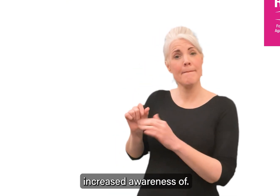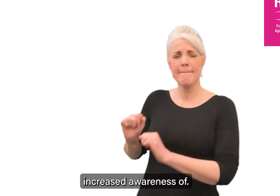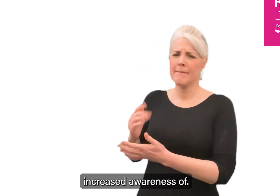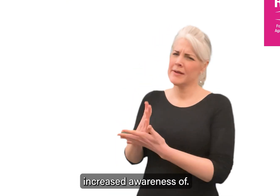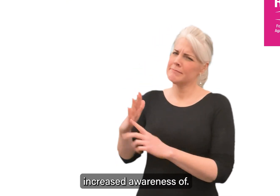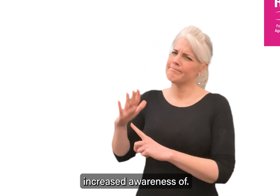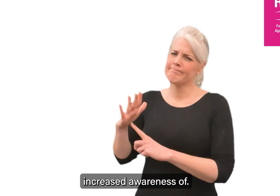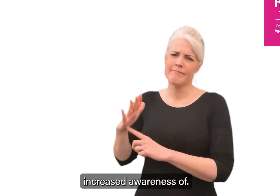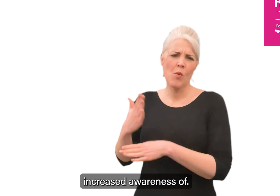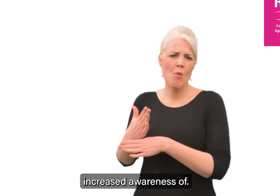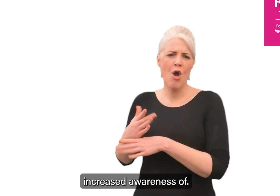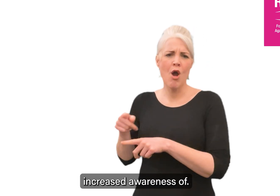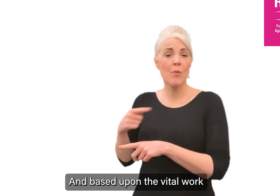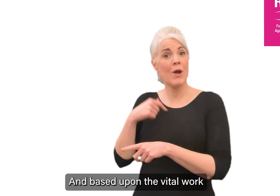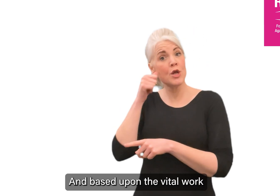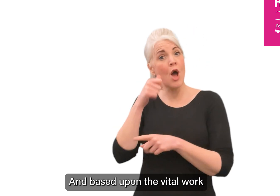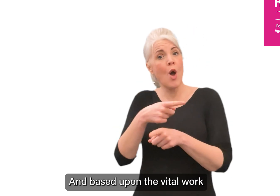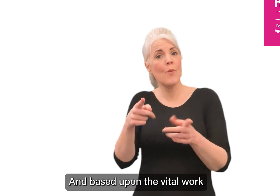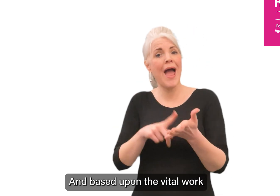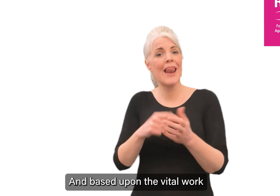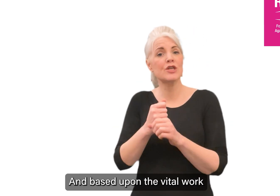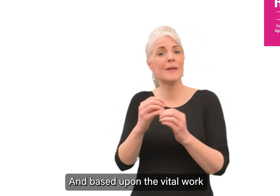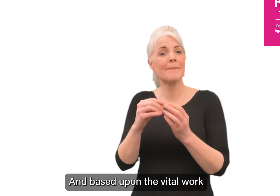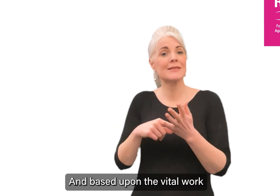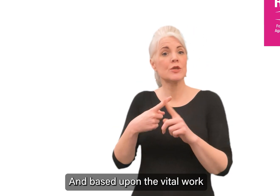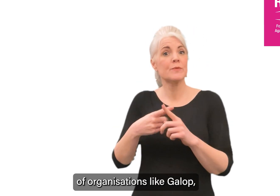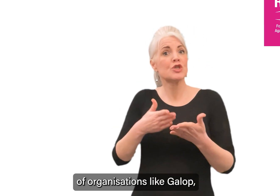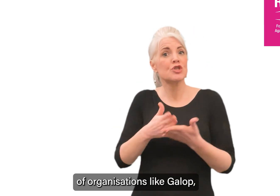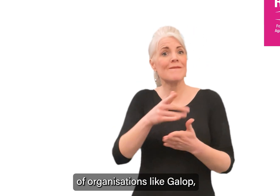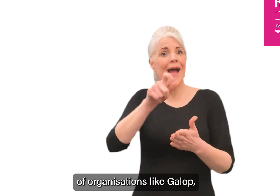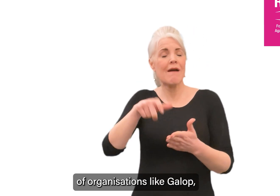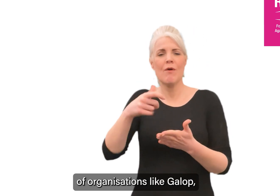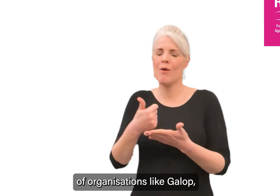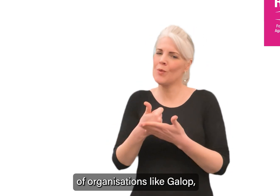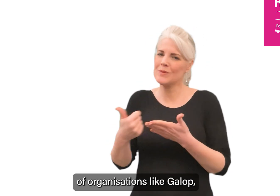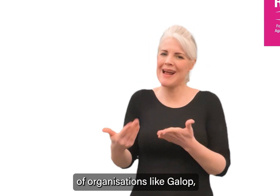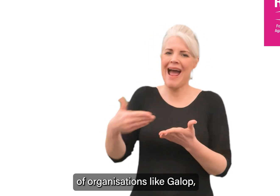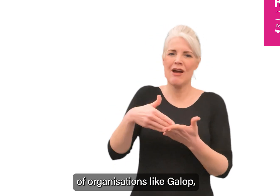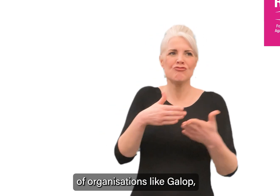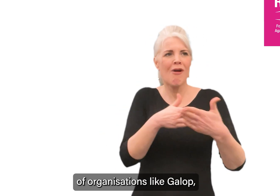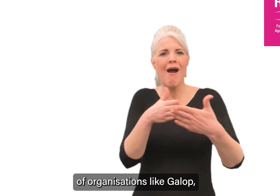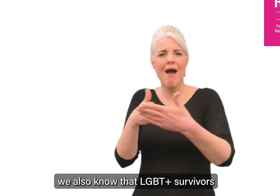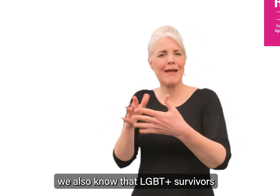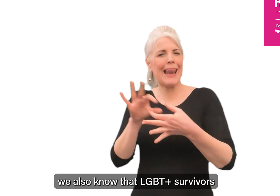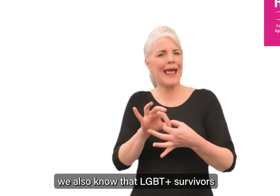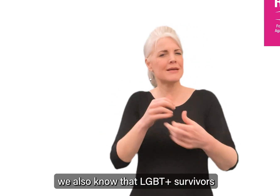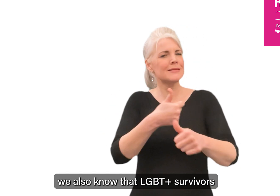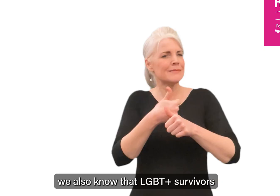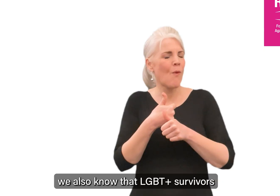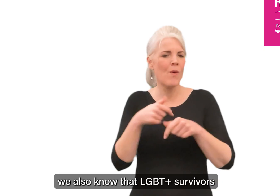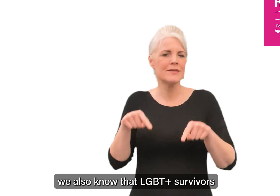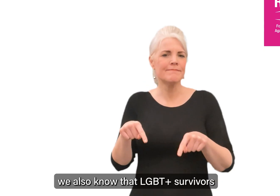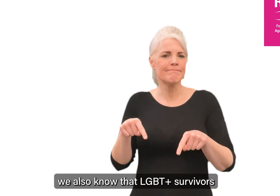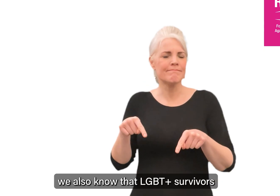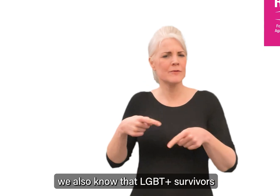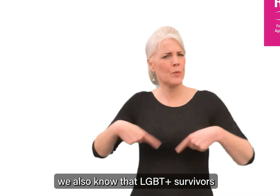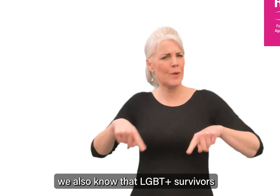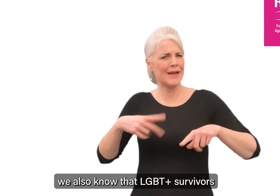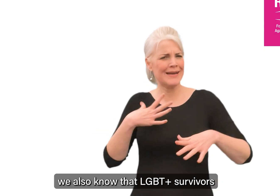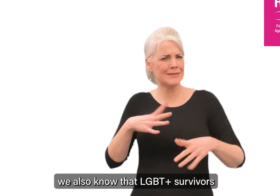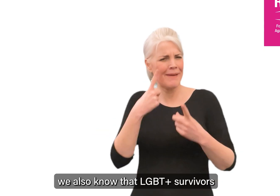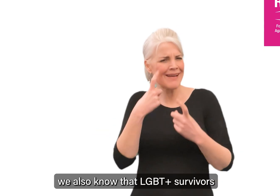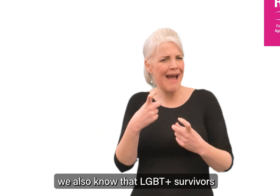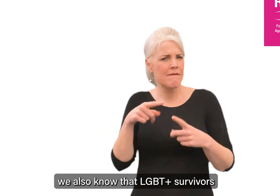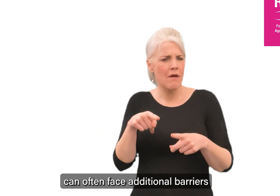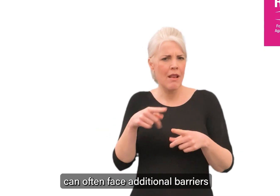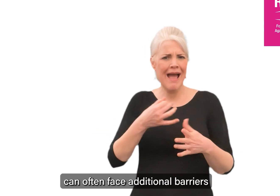increased awareness of. And based upon the vital work of organisations like Gallup, we also know that LGBT